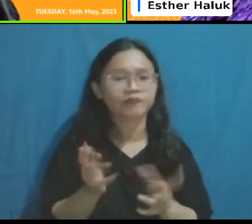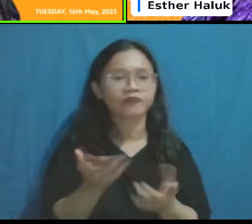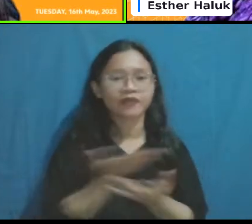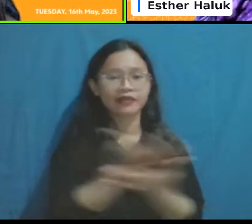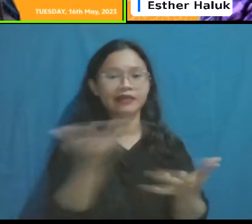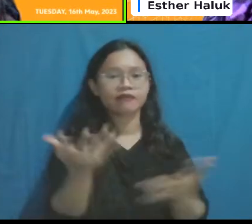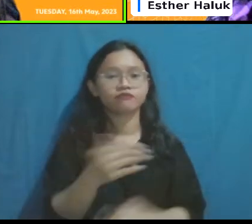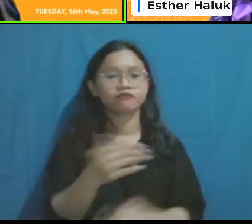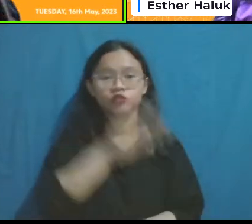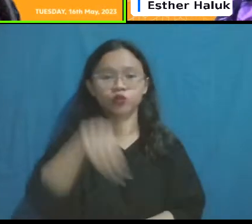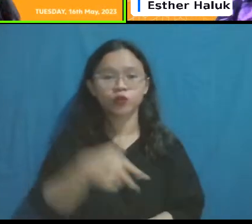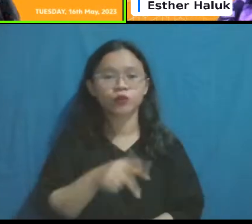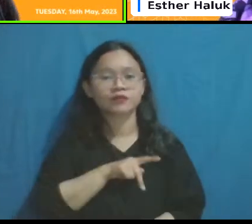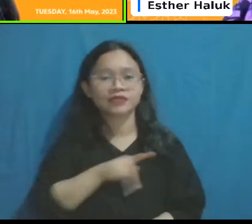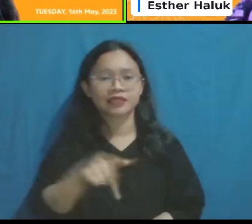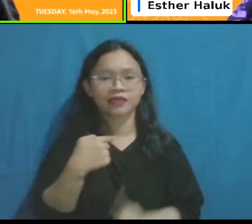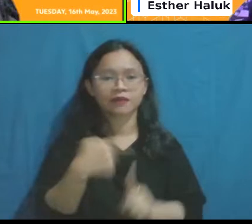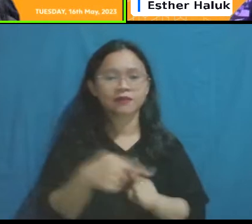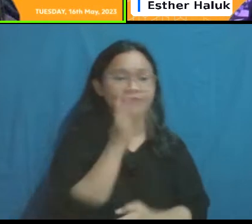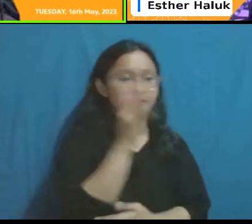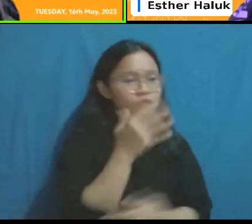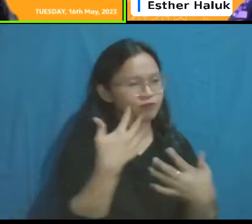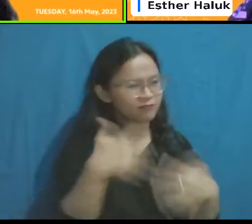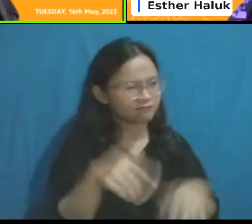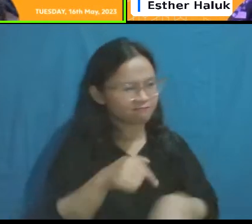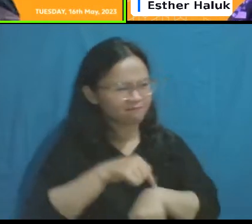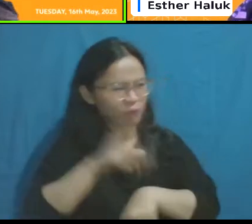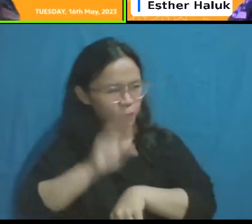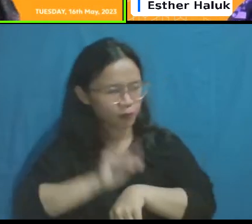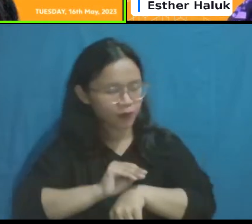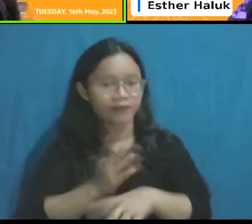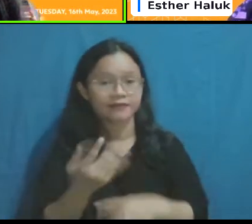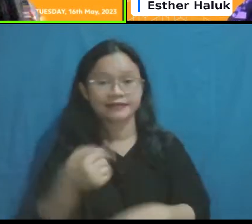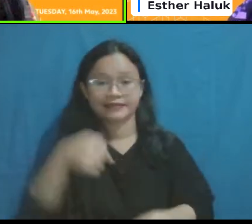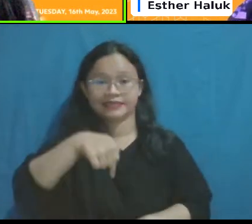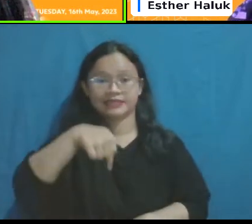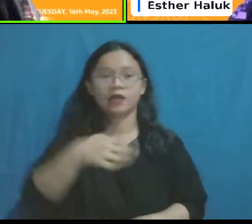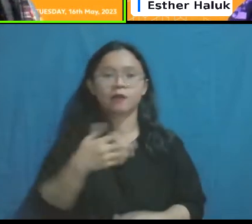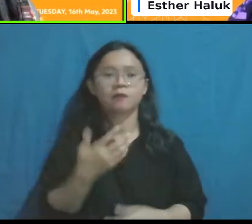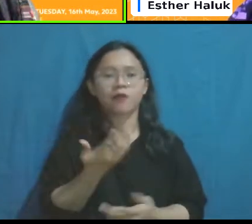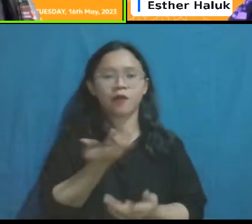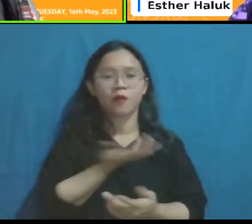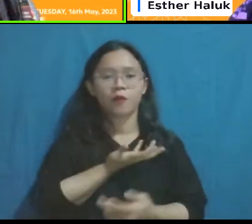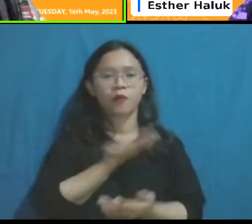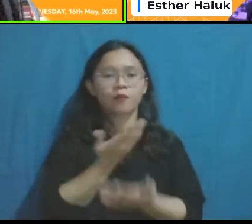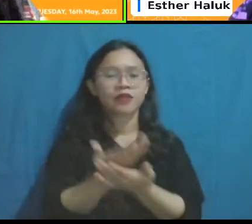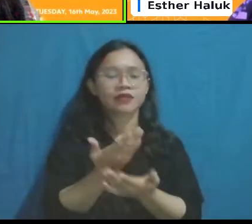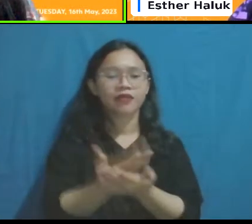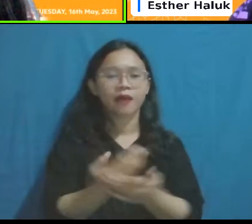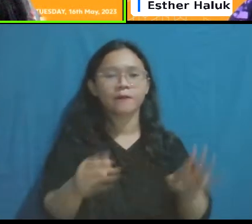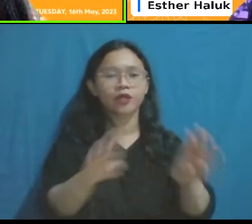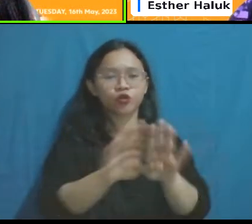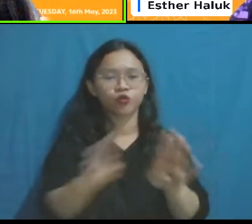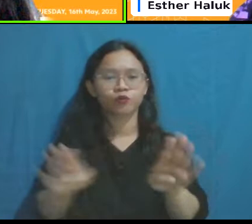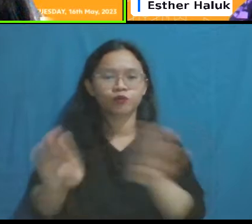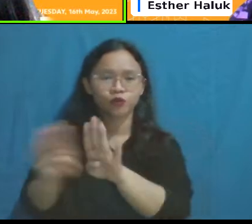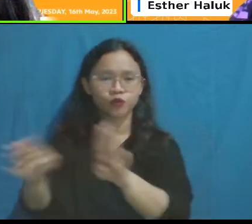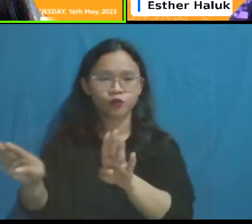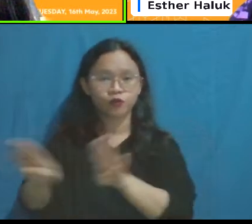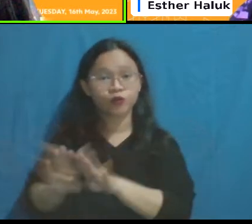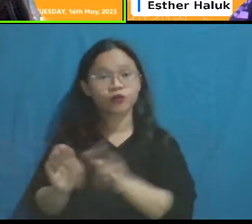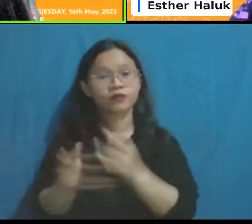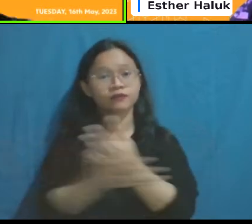invite respective speaker to have its closing statement, starting